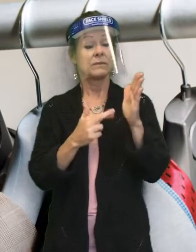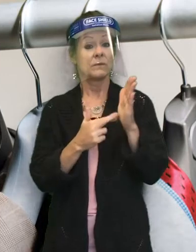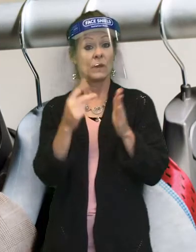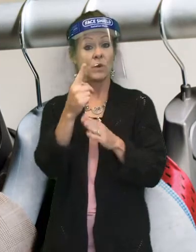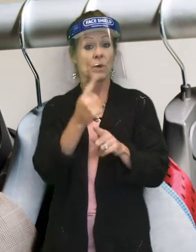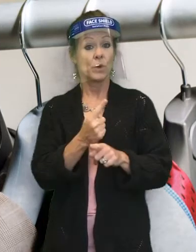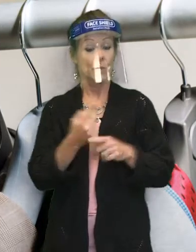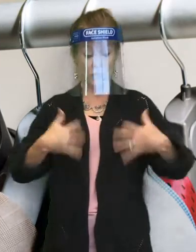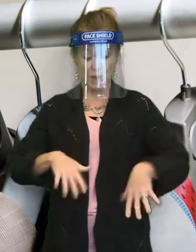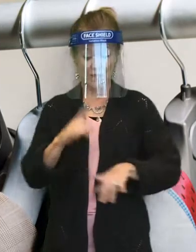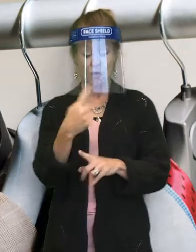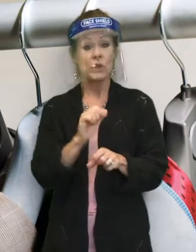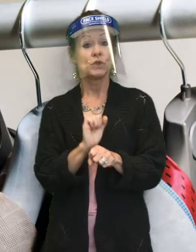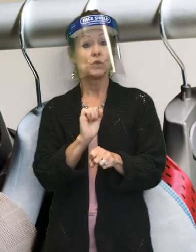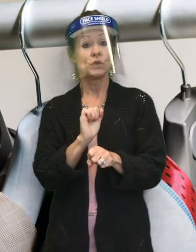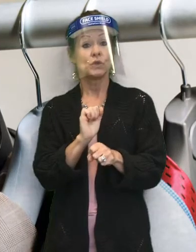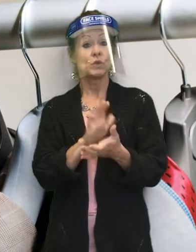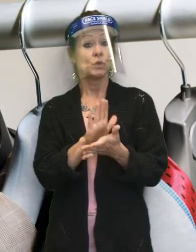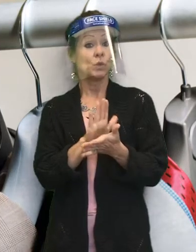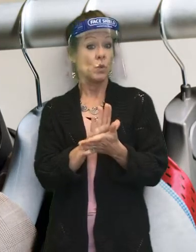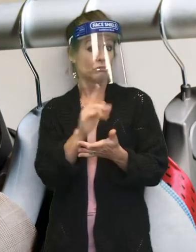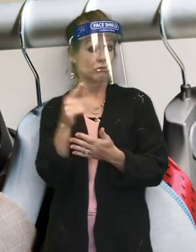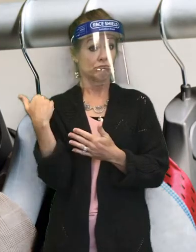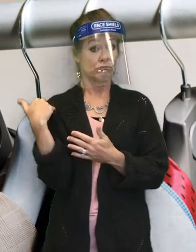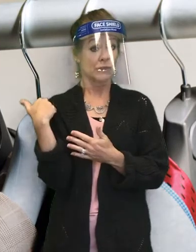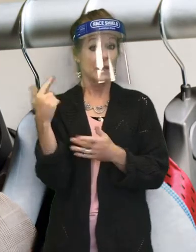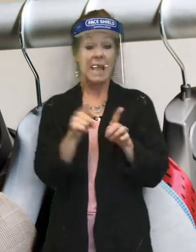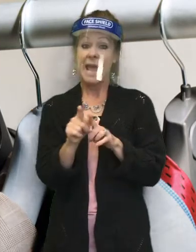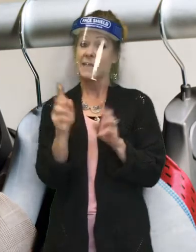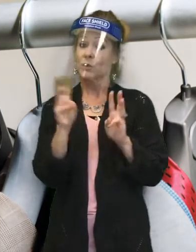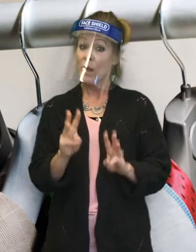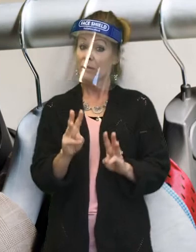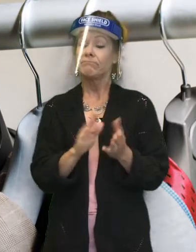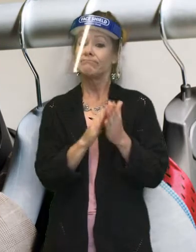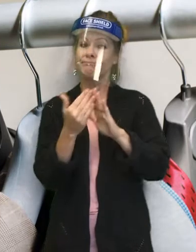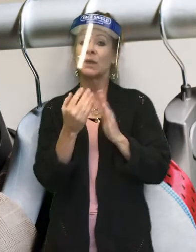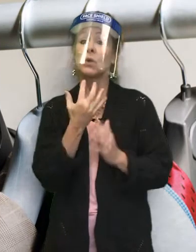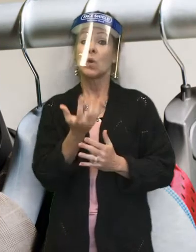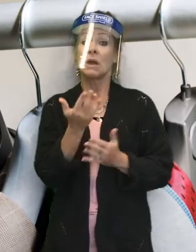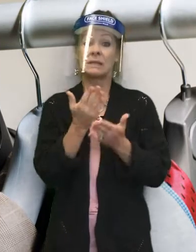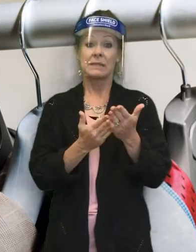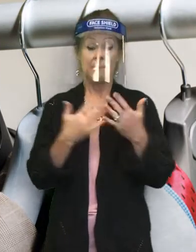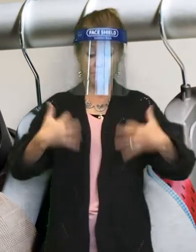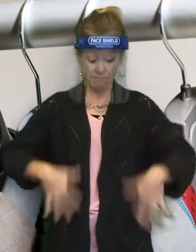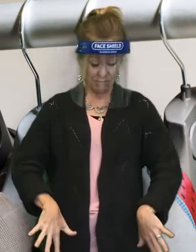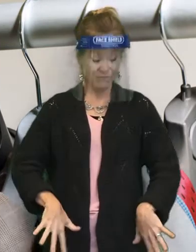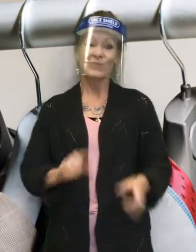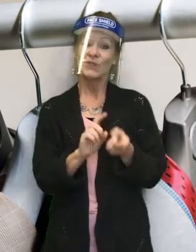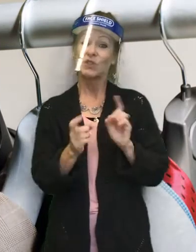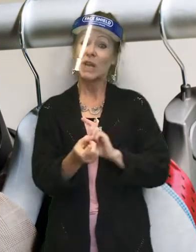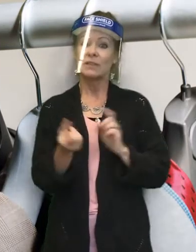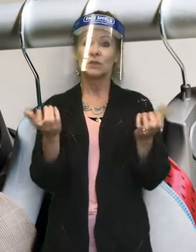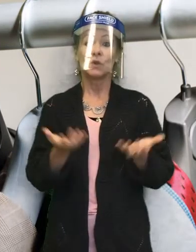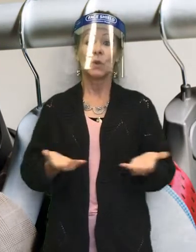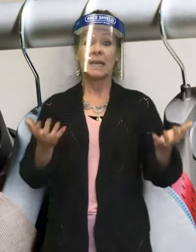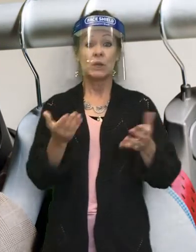for school. To remind you, as the weather is getting warmer, some of our outfits have changed. So here is